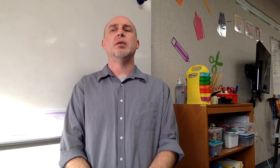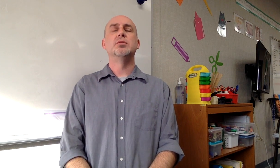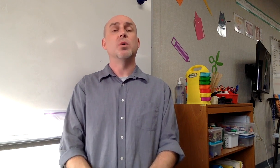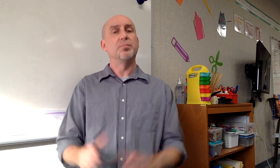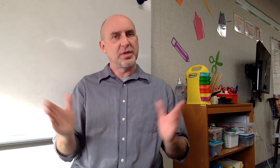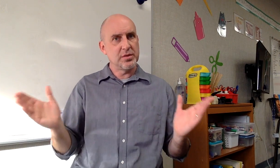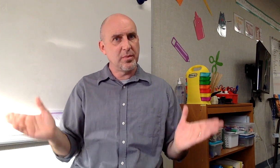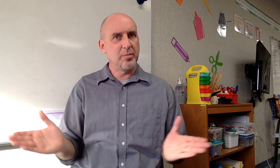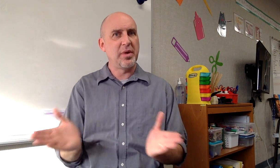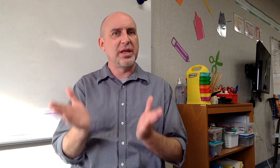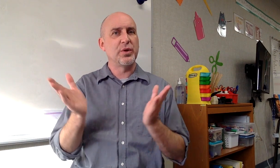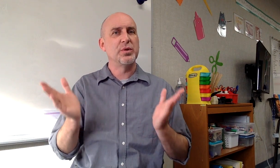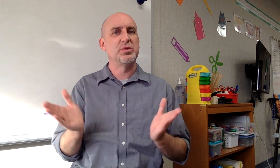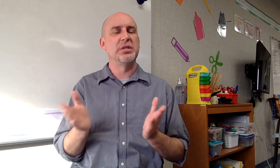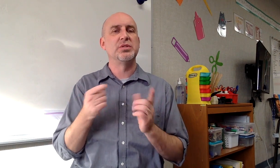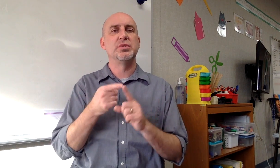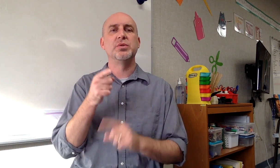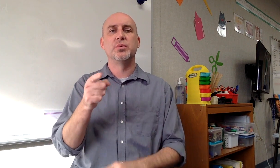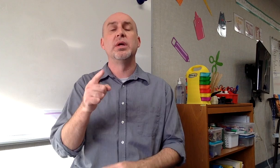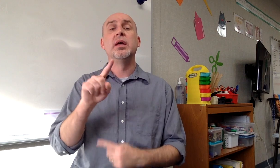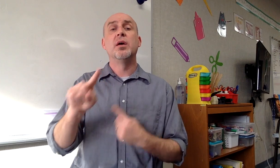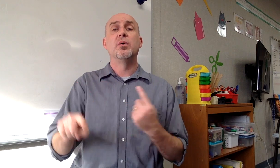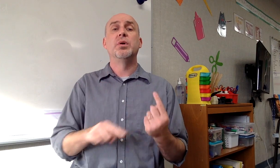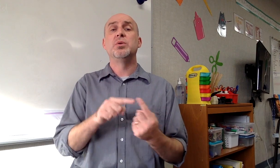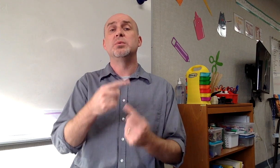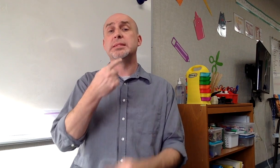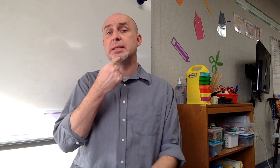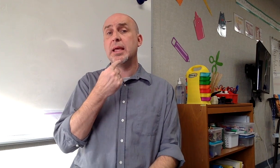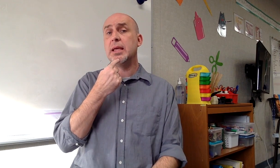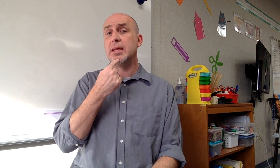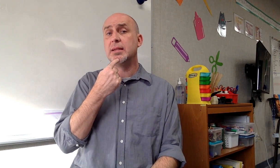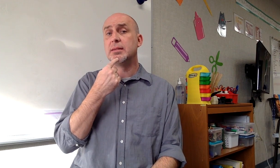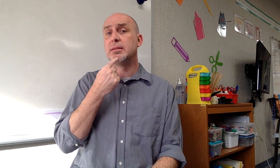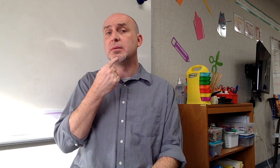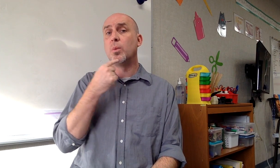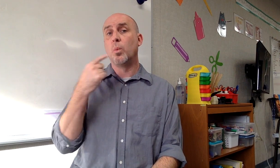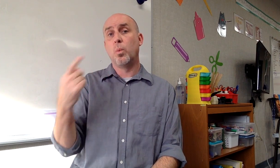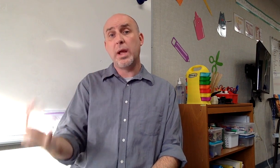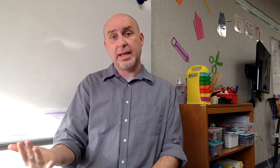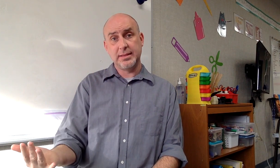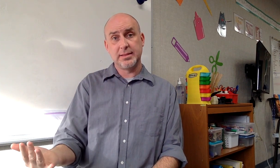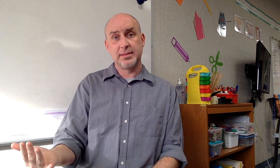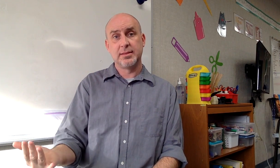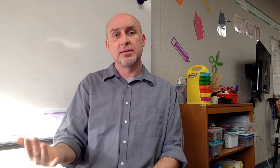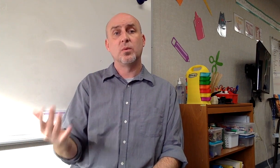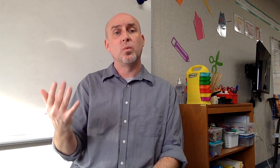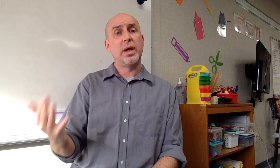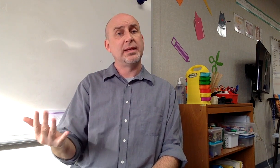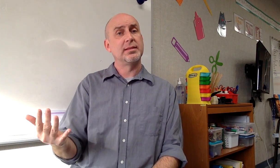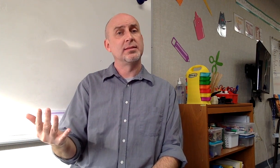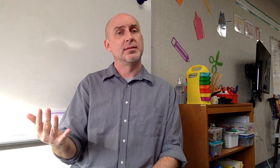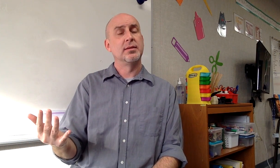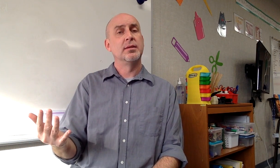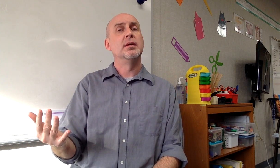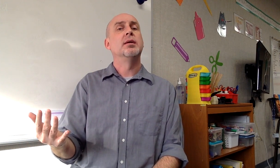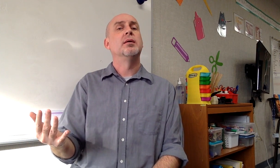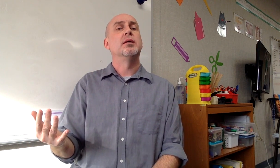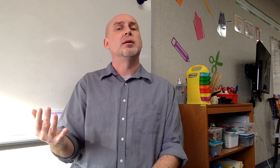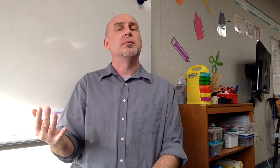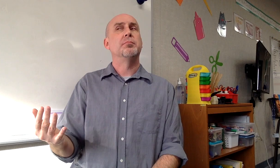So here's my encouragement to you. When you say wait, wait, this